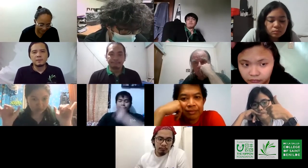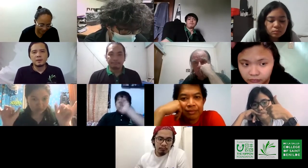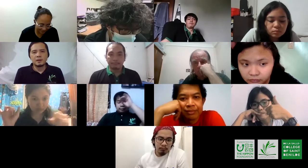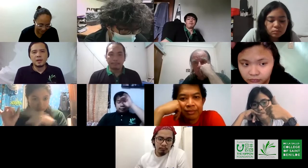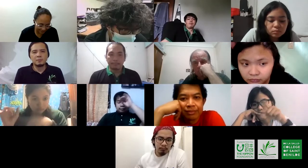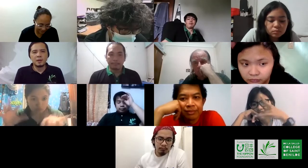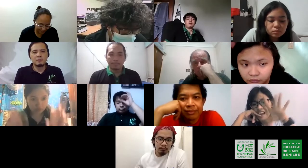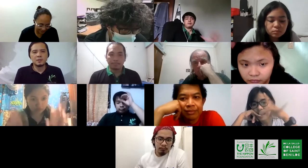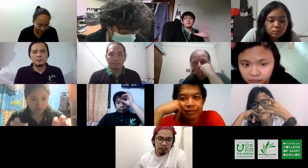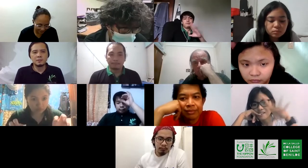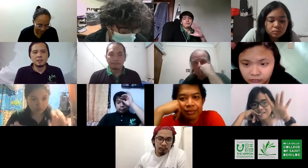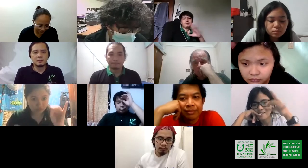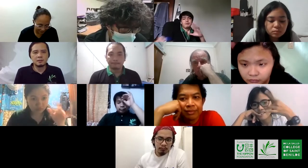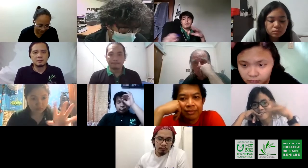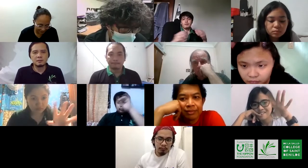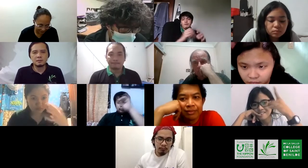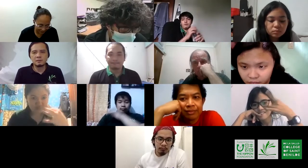I hope that resolves it.